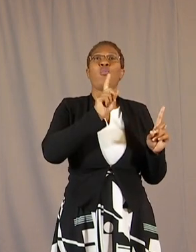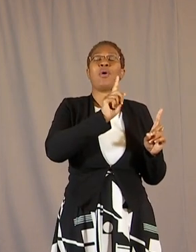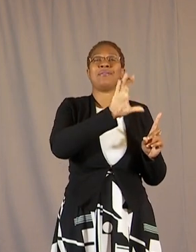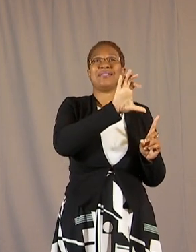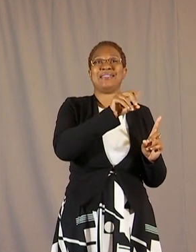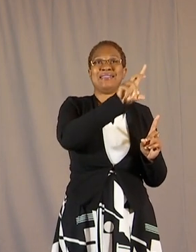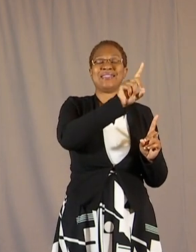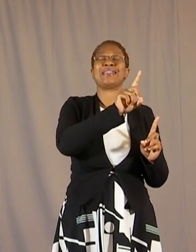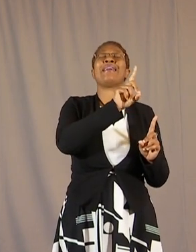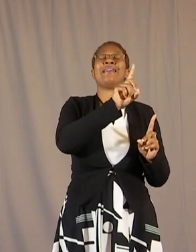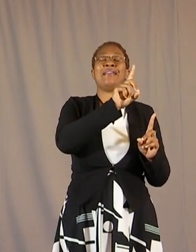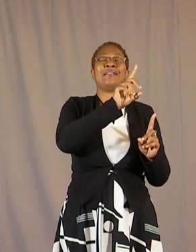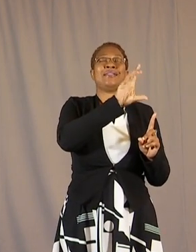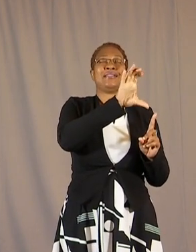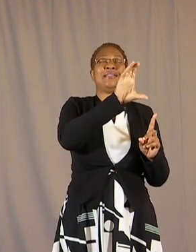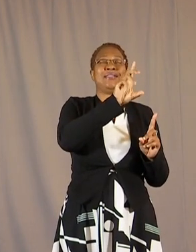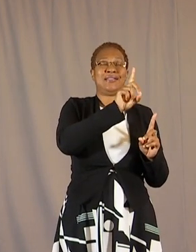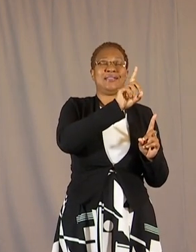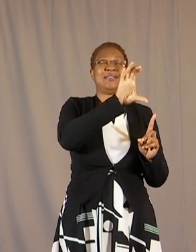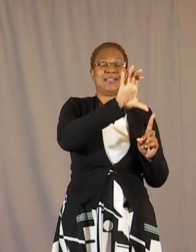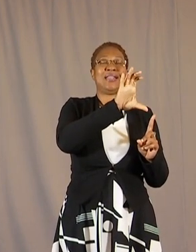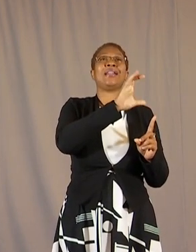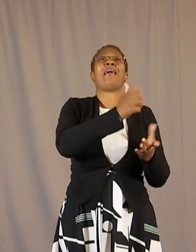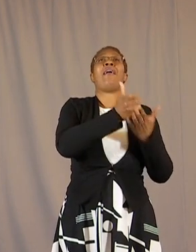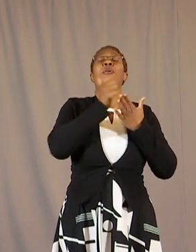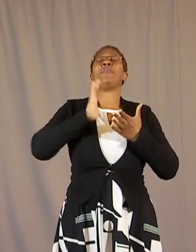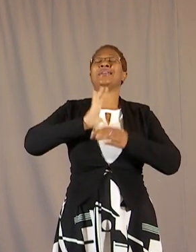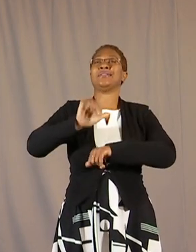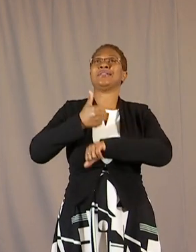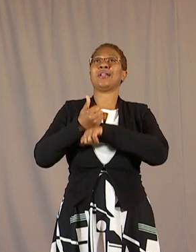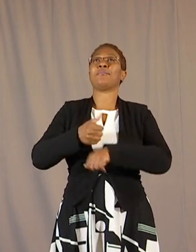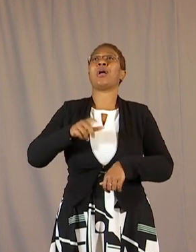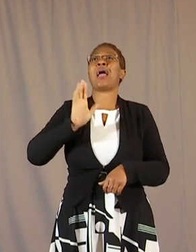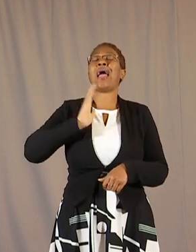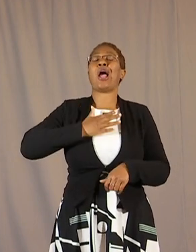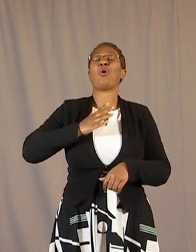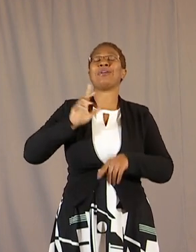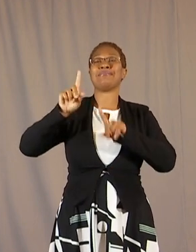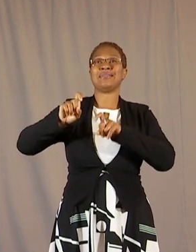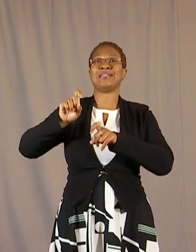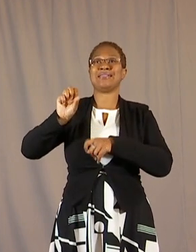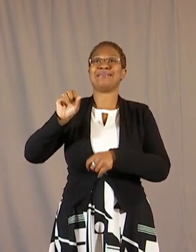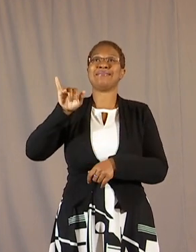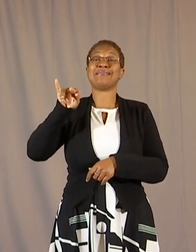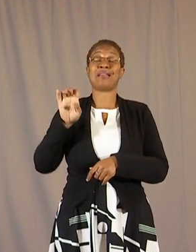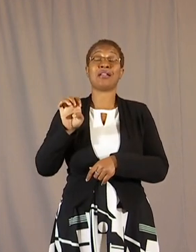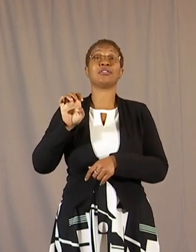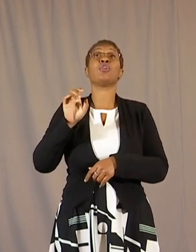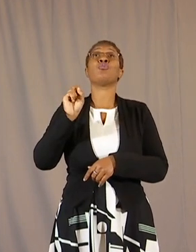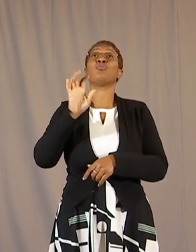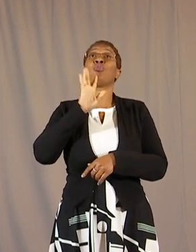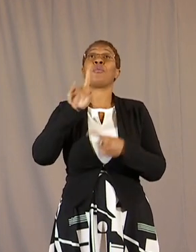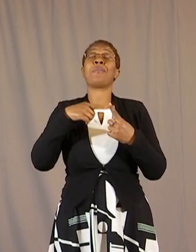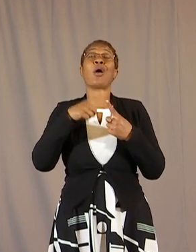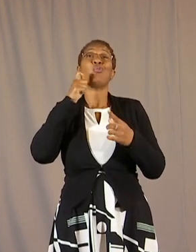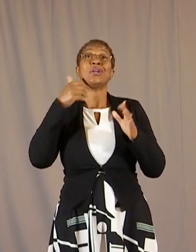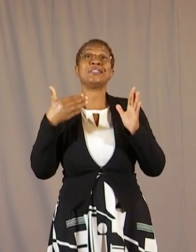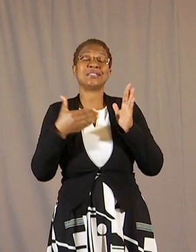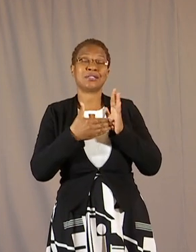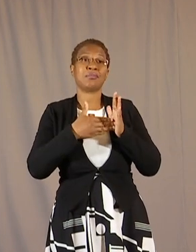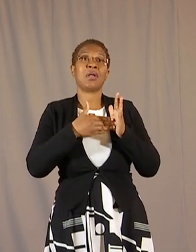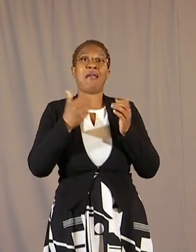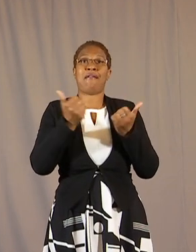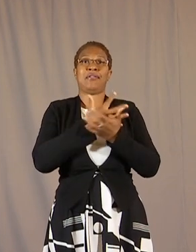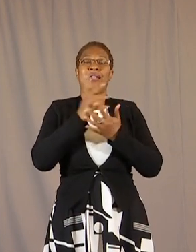we set up our 22 neighborhood testing sites. So when you speak to systemic racism, all those things that was impacting the